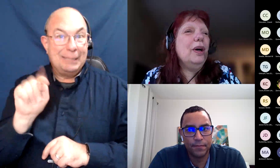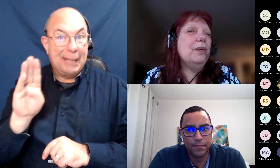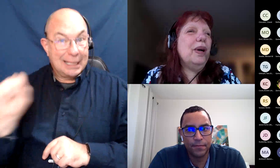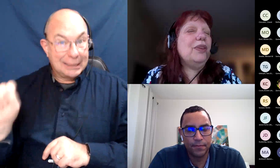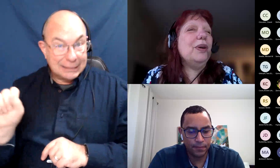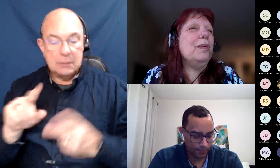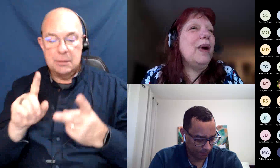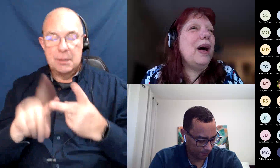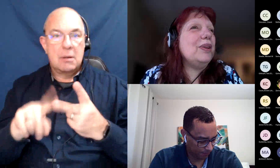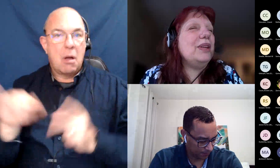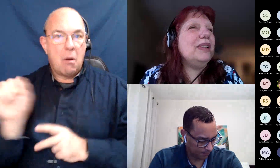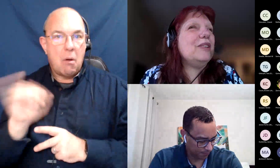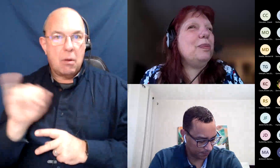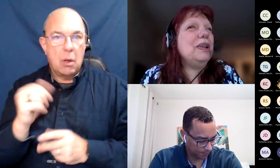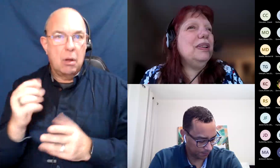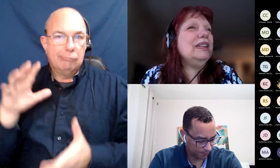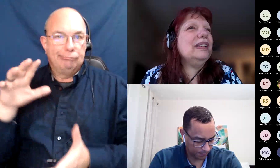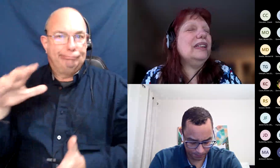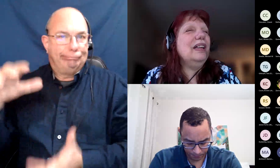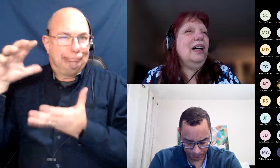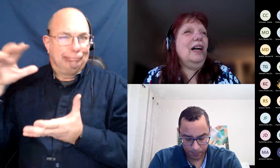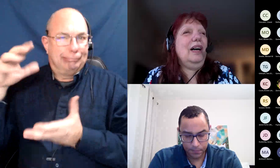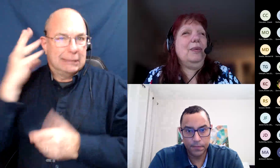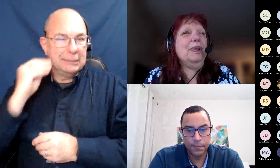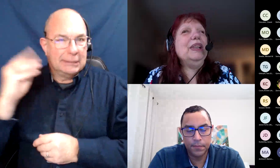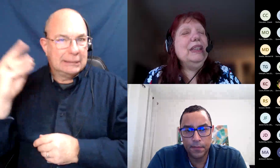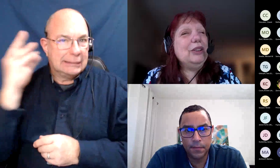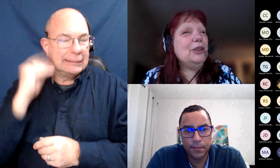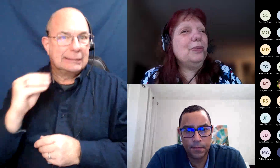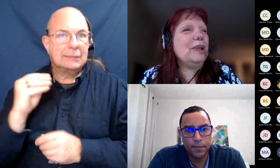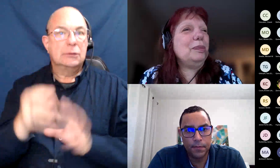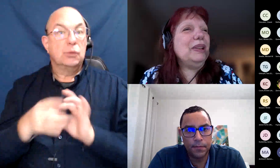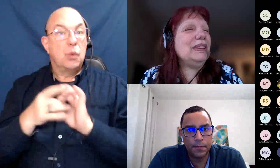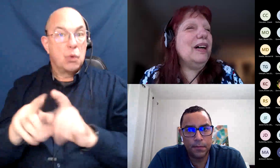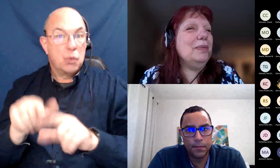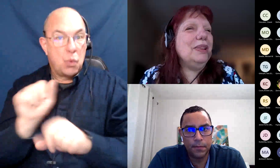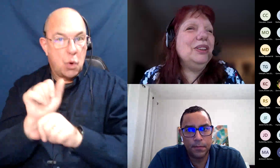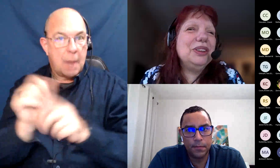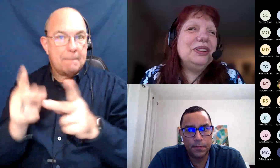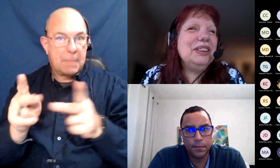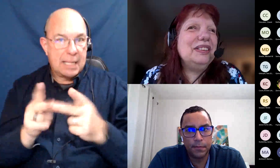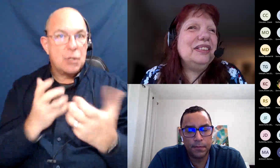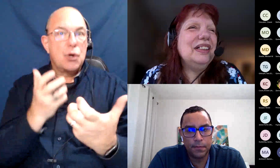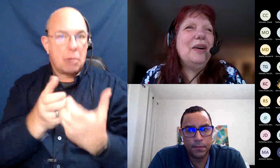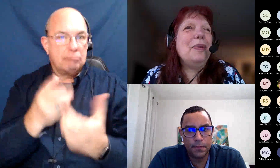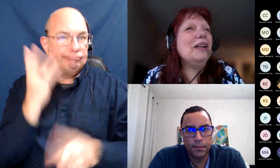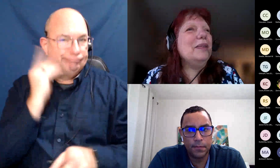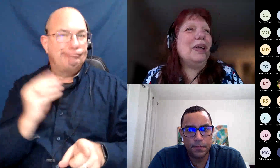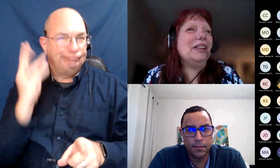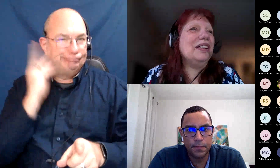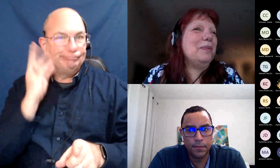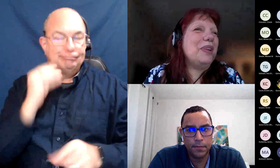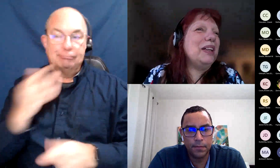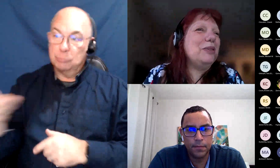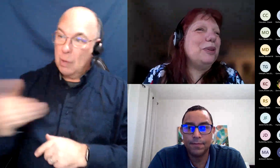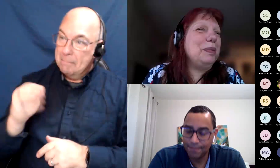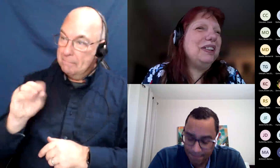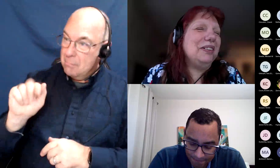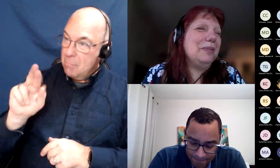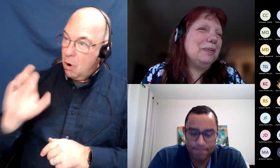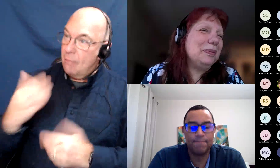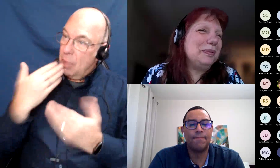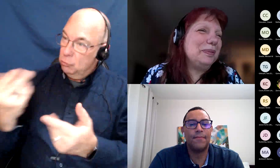also with a wealth of experience related to workplace accommodations. And welcome, Marc. Thank